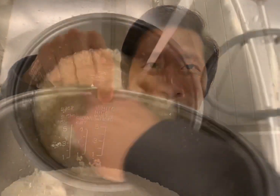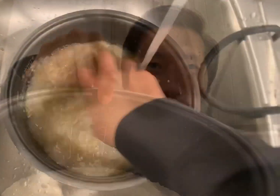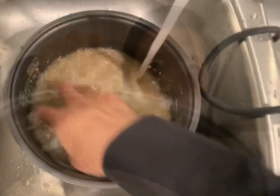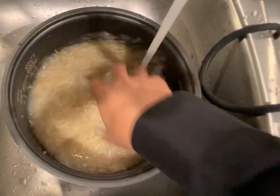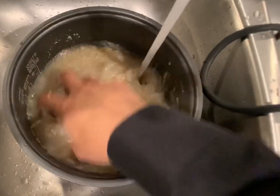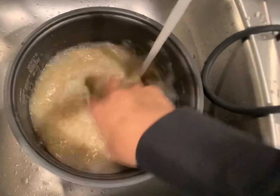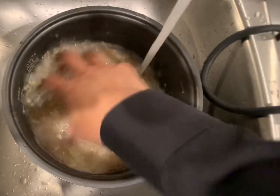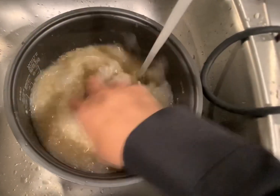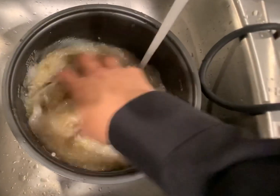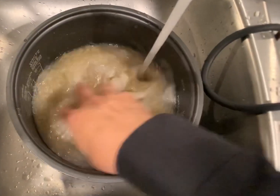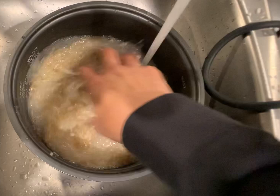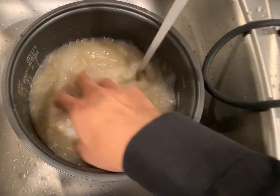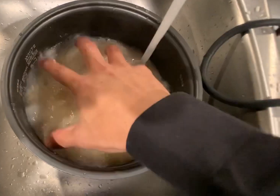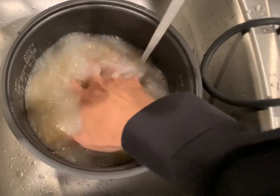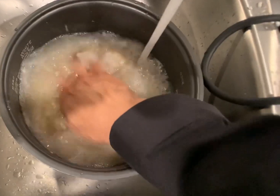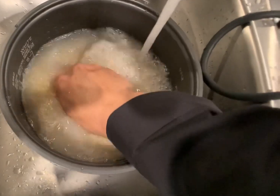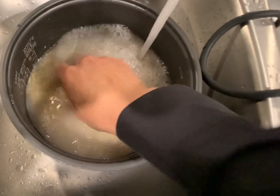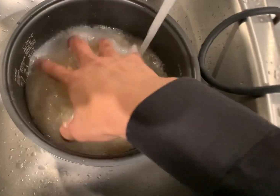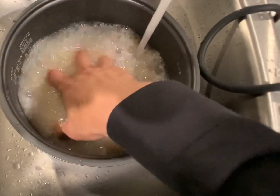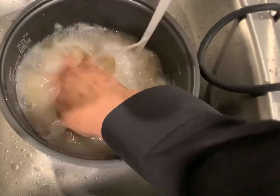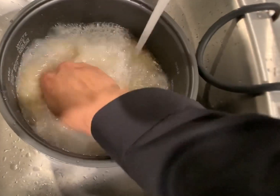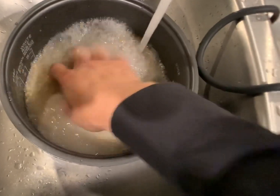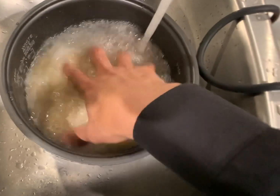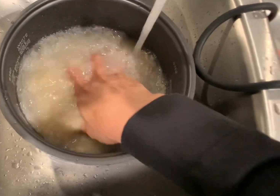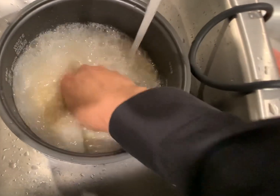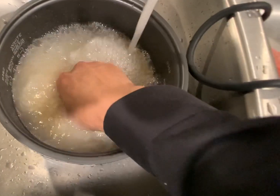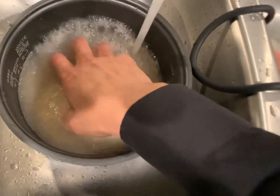has the measurement for both white and brown mixed.